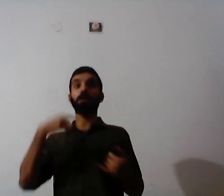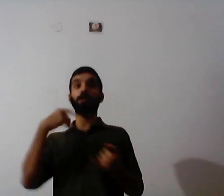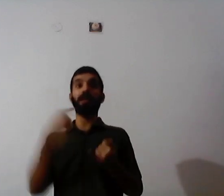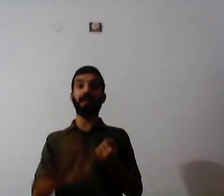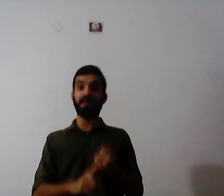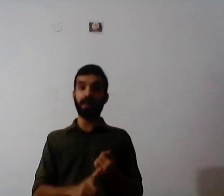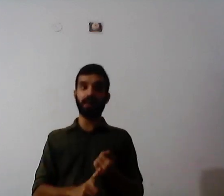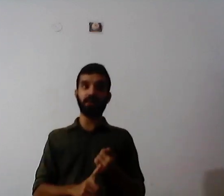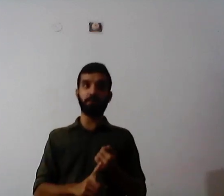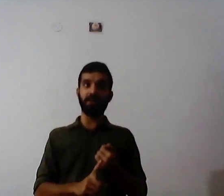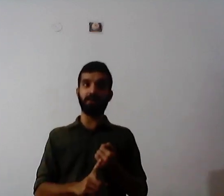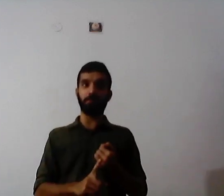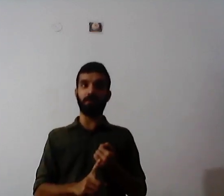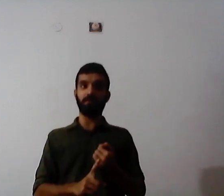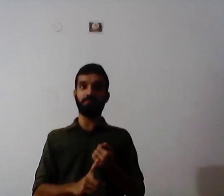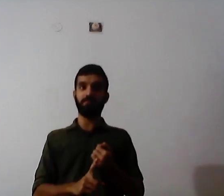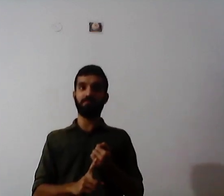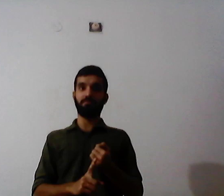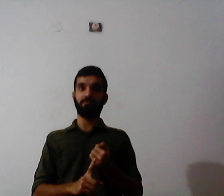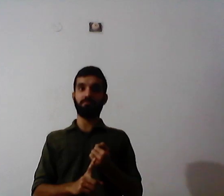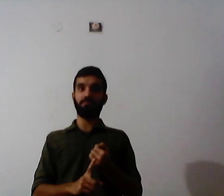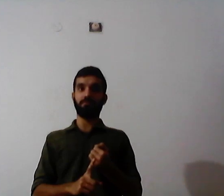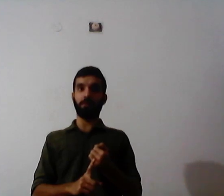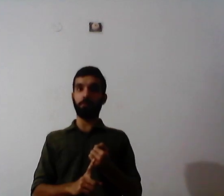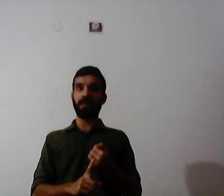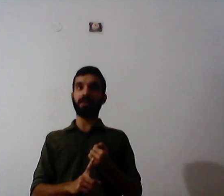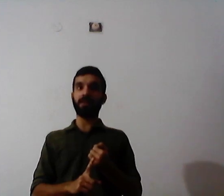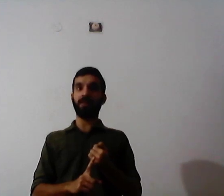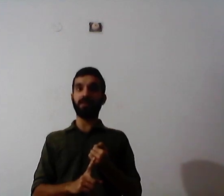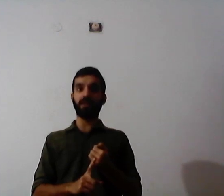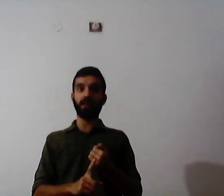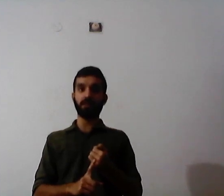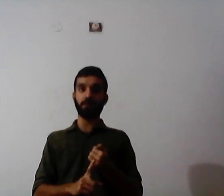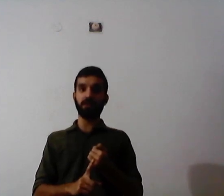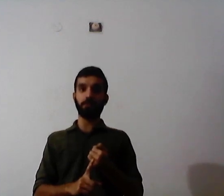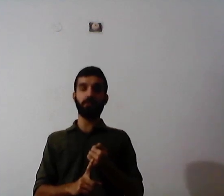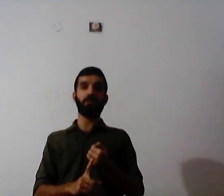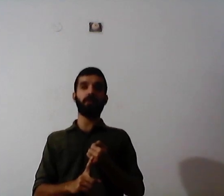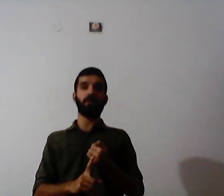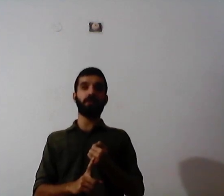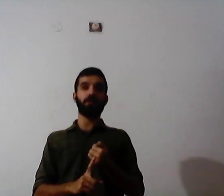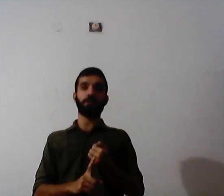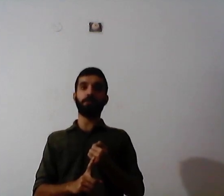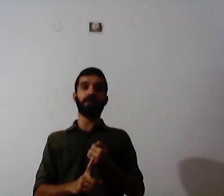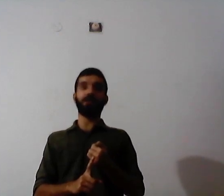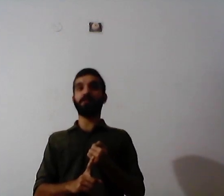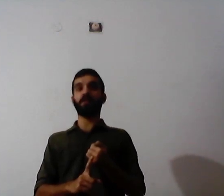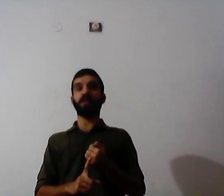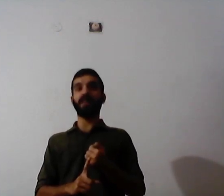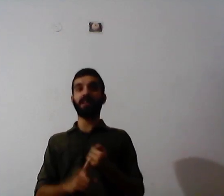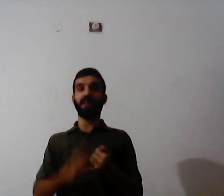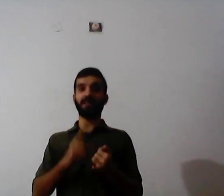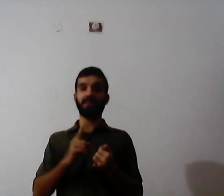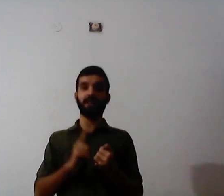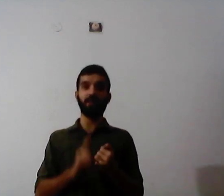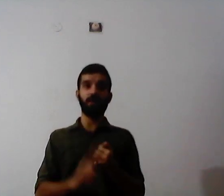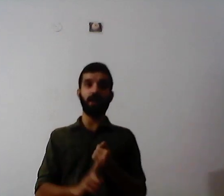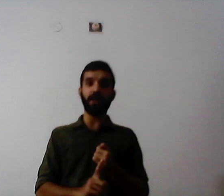Le Chatelier's principle, remember that term, Le Chatelier's principle? Something that we studied last year,